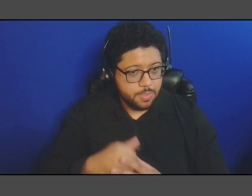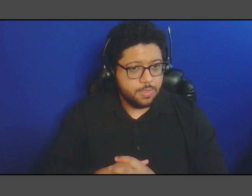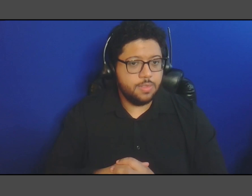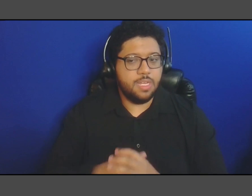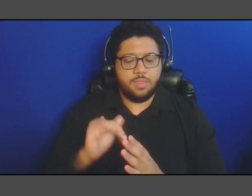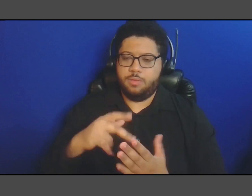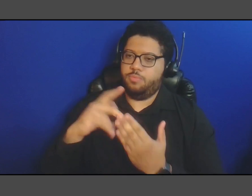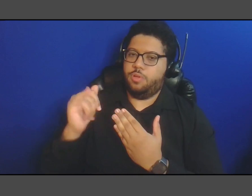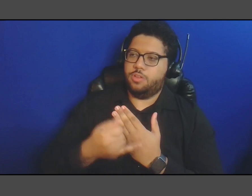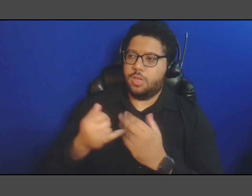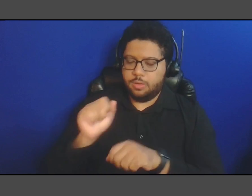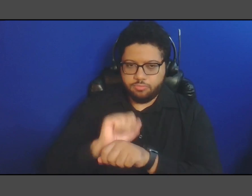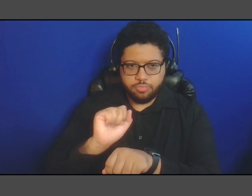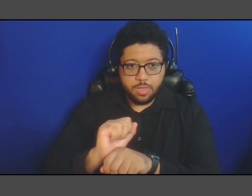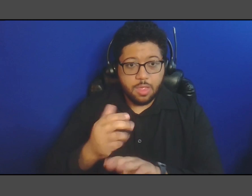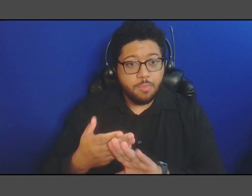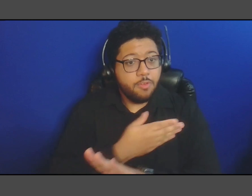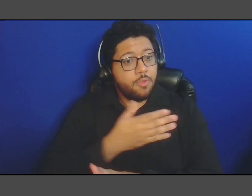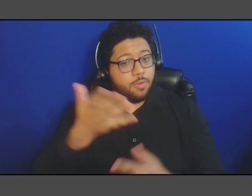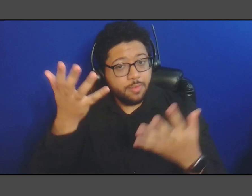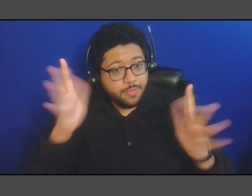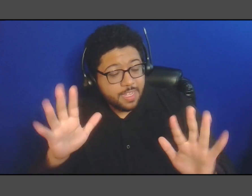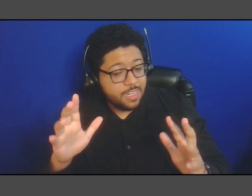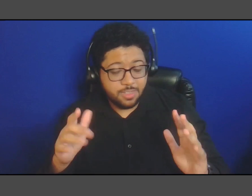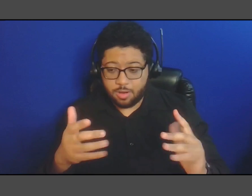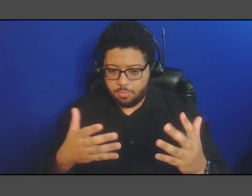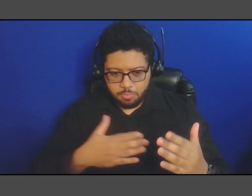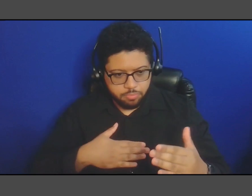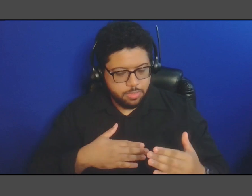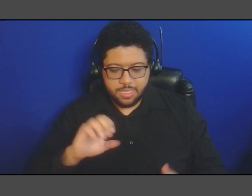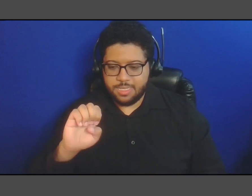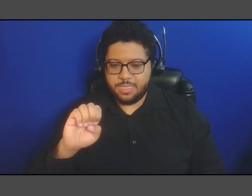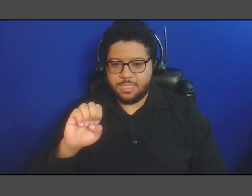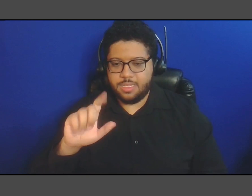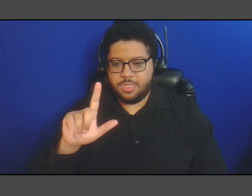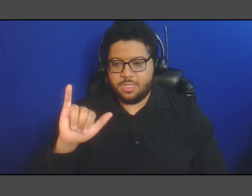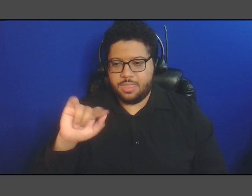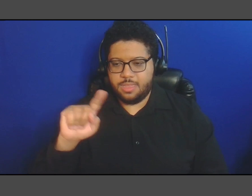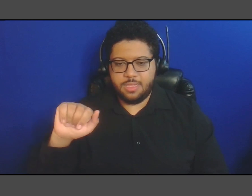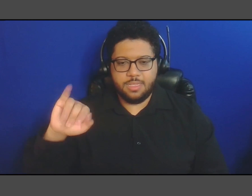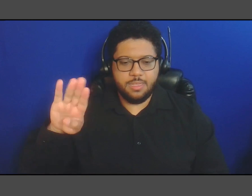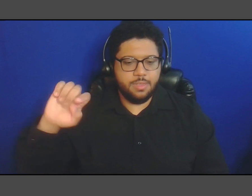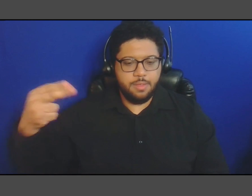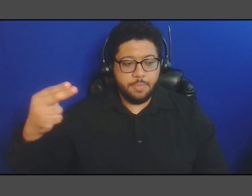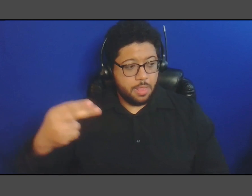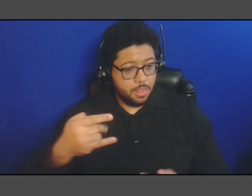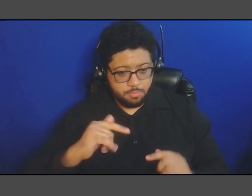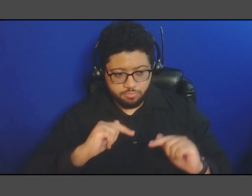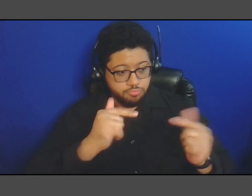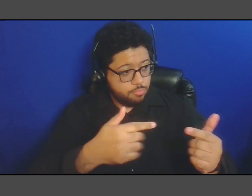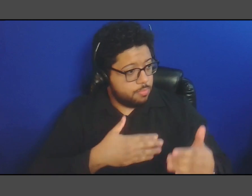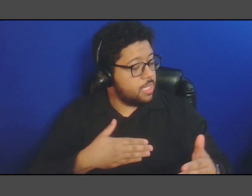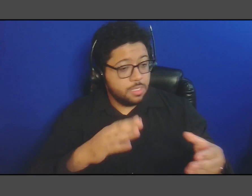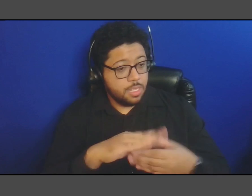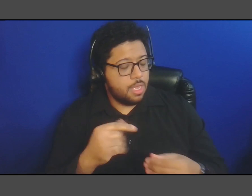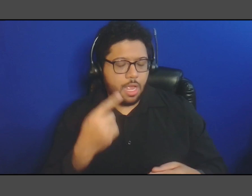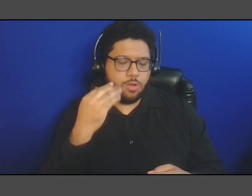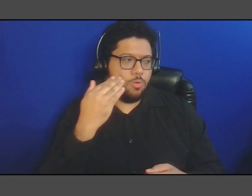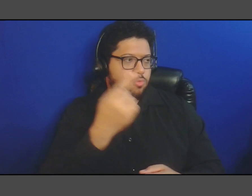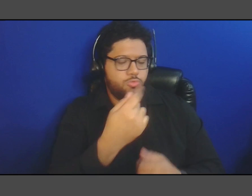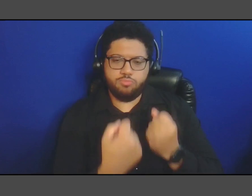love to hear you, because I know you've been such a support of us, and we're so grateful for the Mellon